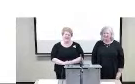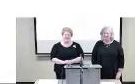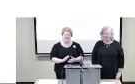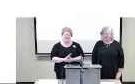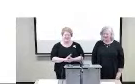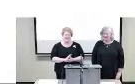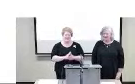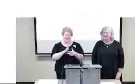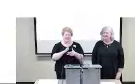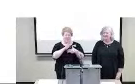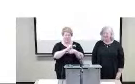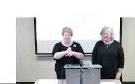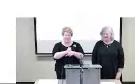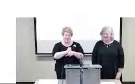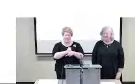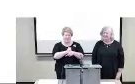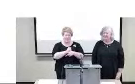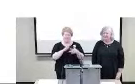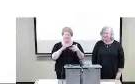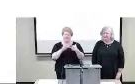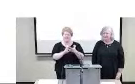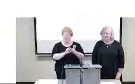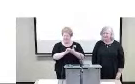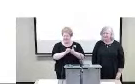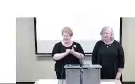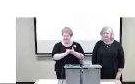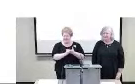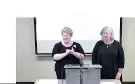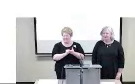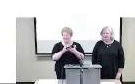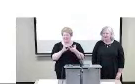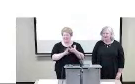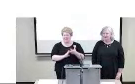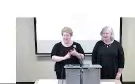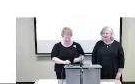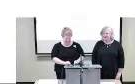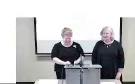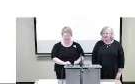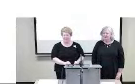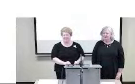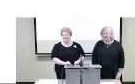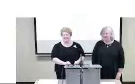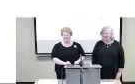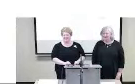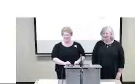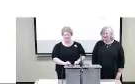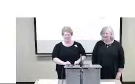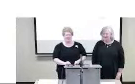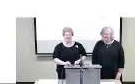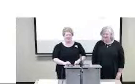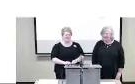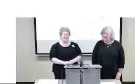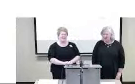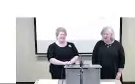talk about three lists by importance dump it list and a not now list so dr